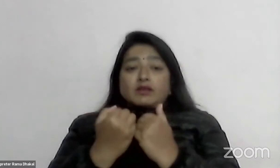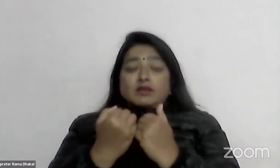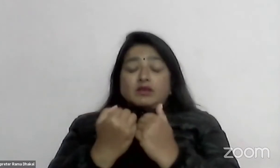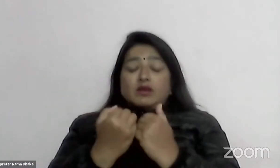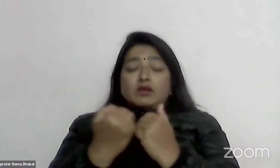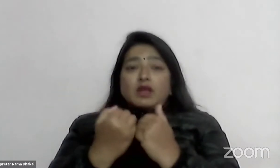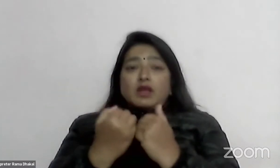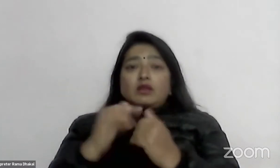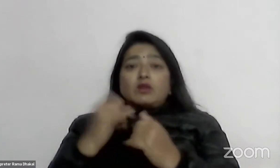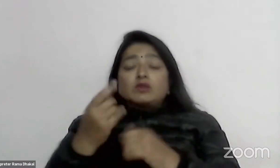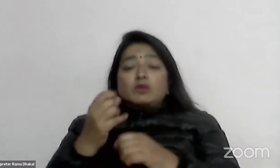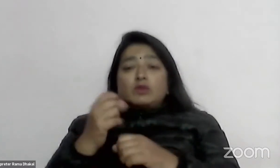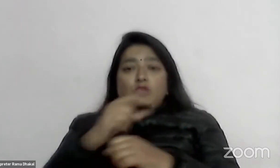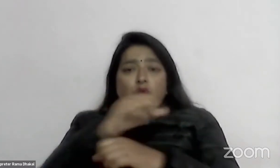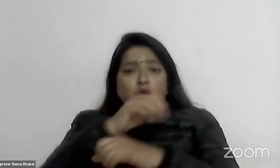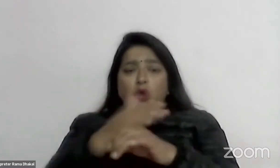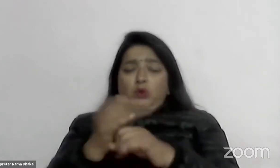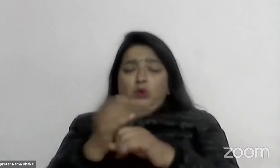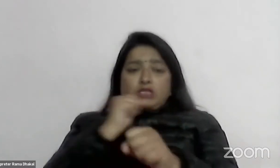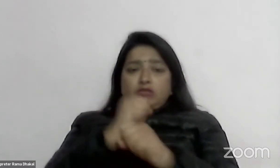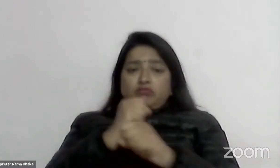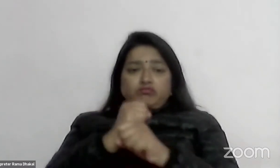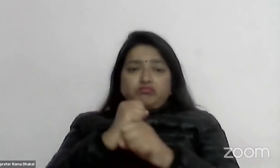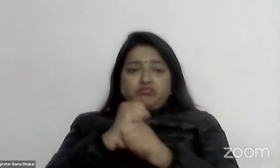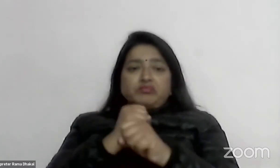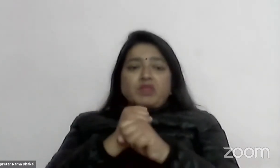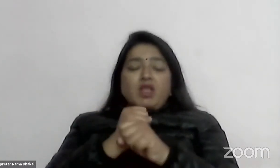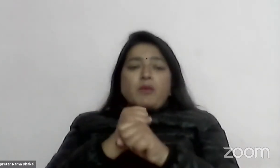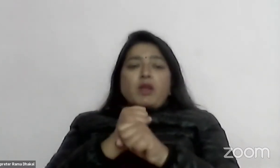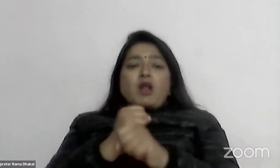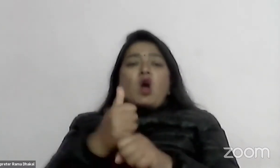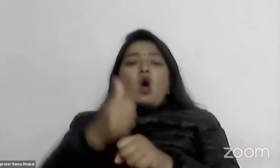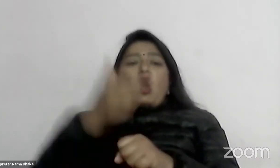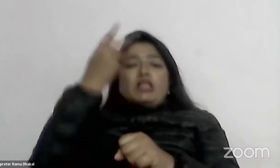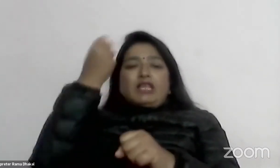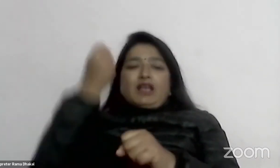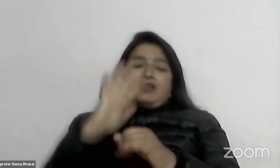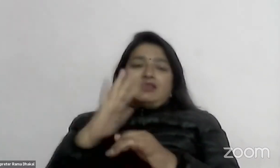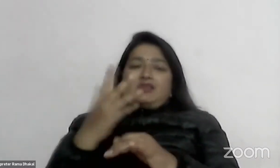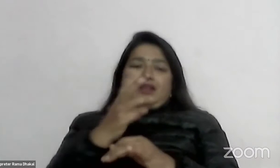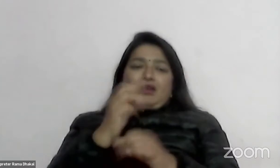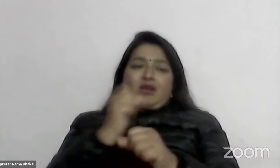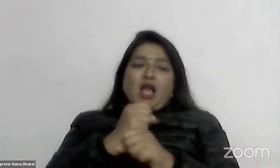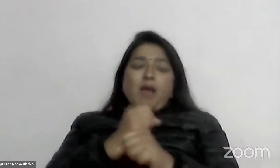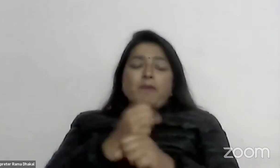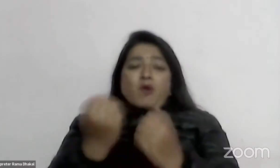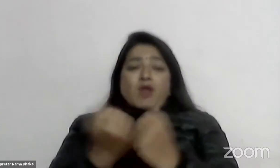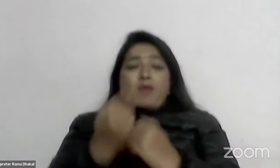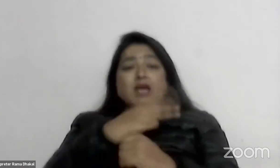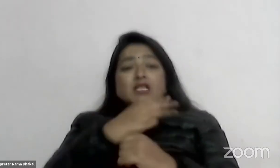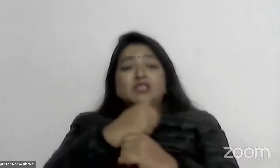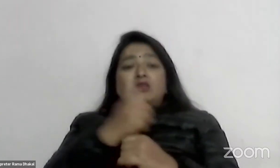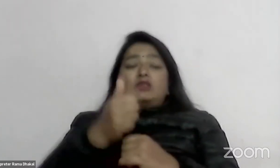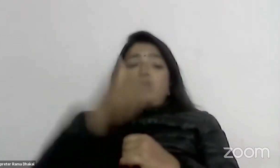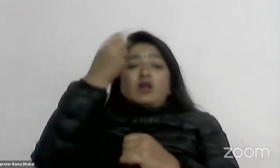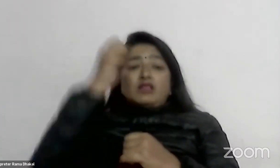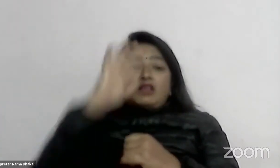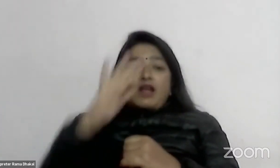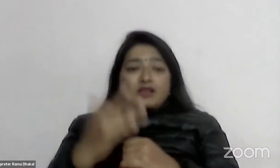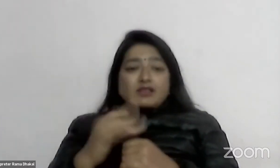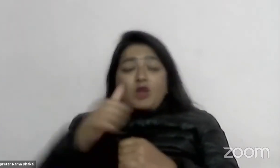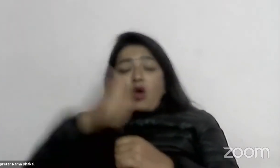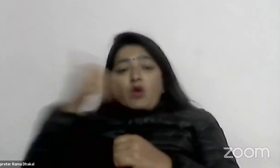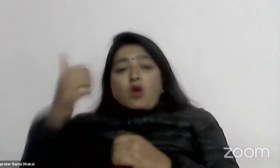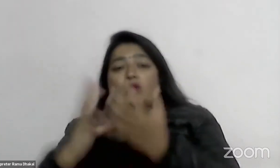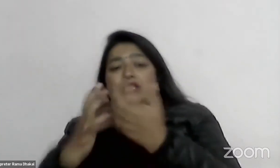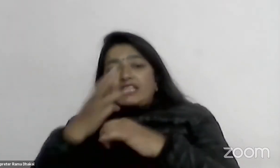labor rights. They don't have the right to work in safety. If you look at the jurisdictions across the region where we live, in many countries, safe work